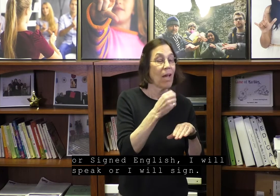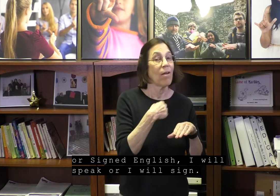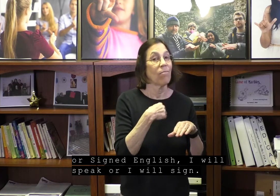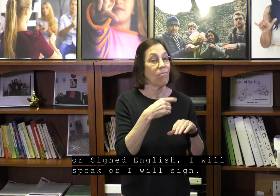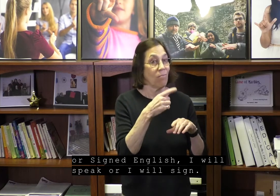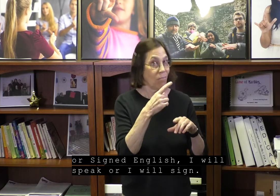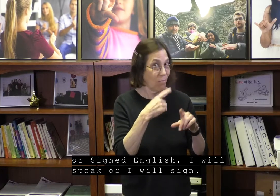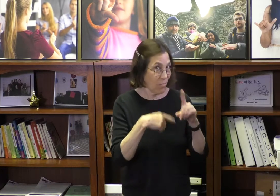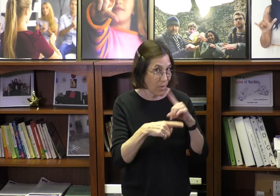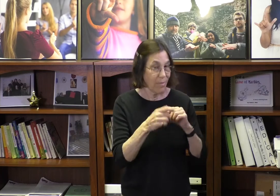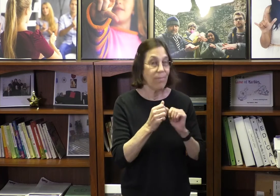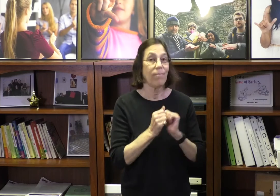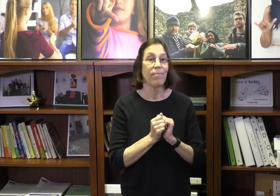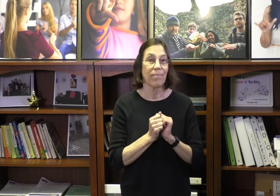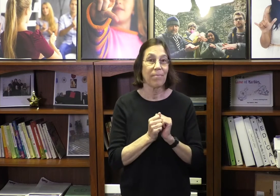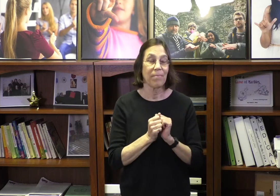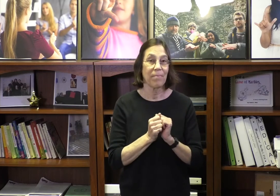signed English, I will speak or I will sign.